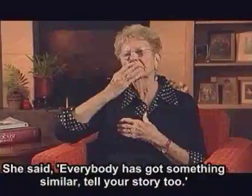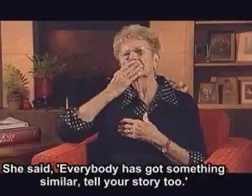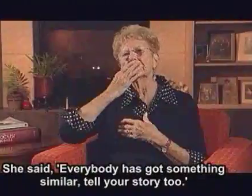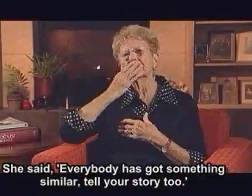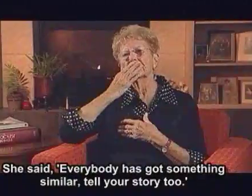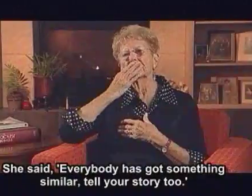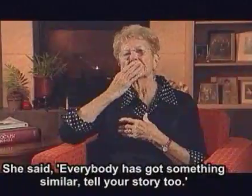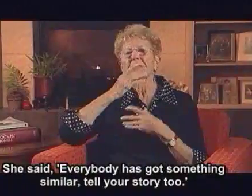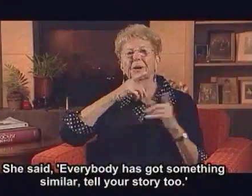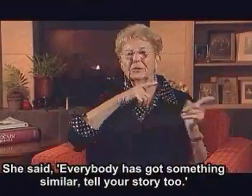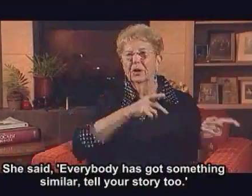your story, too."